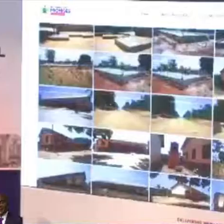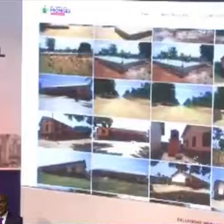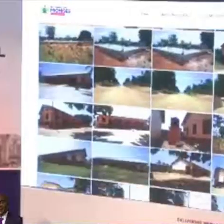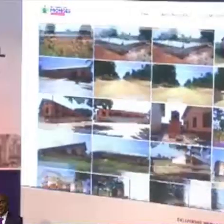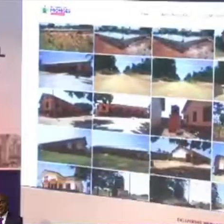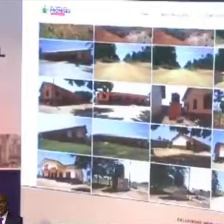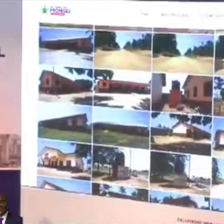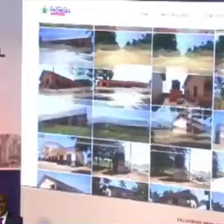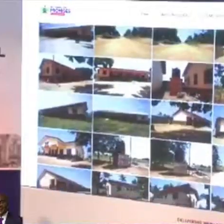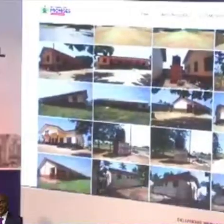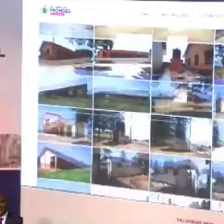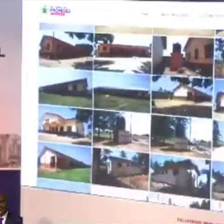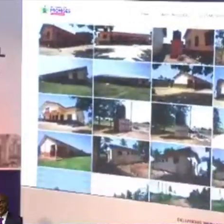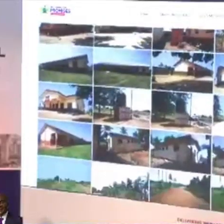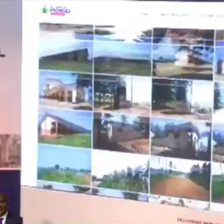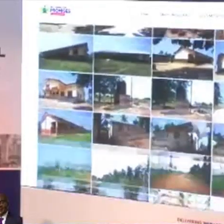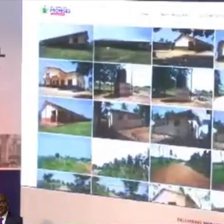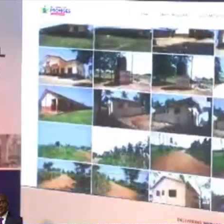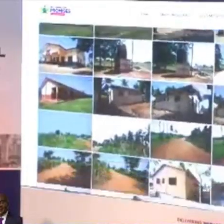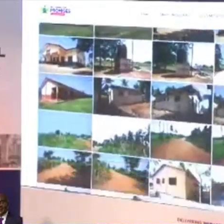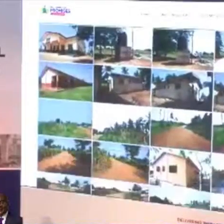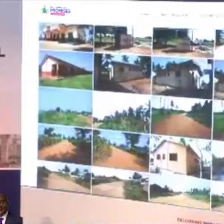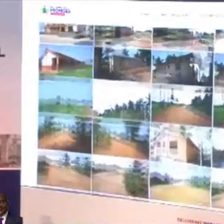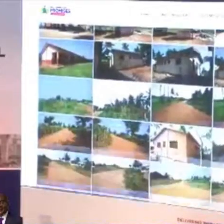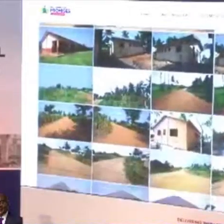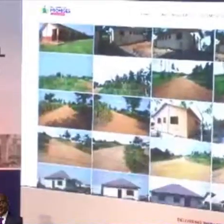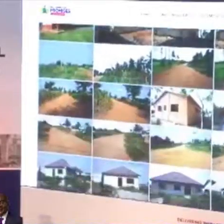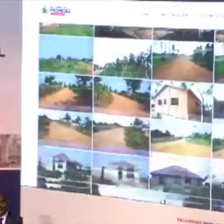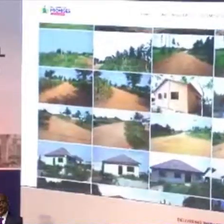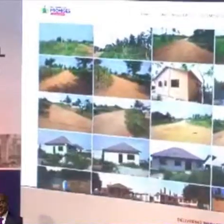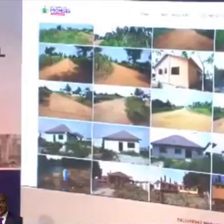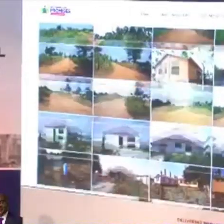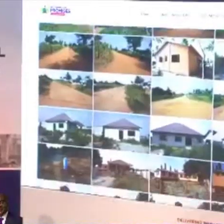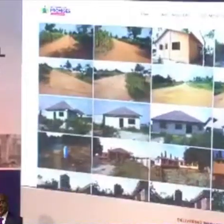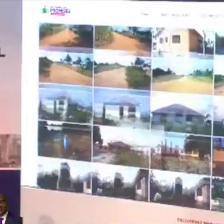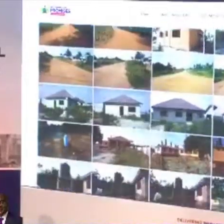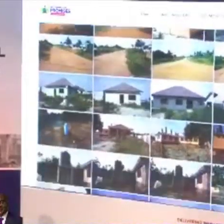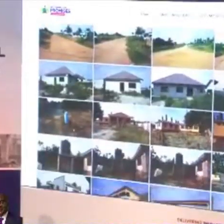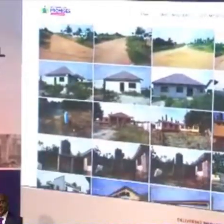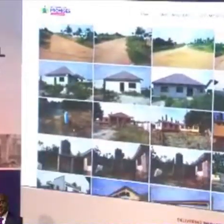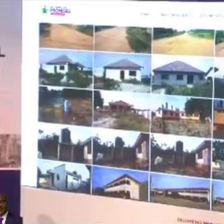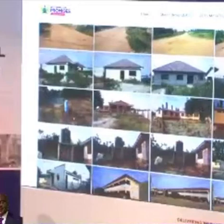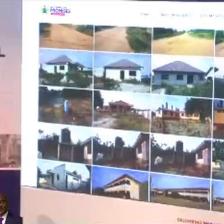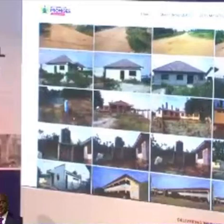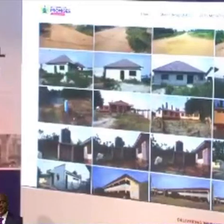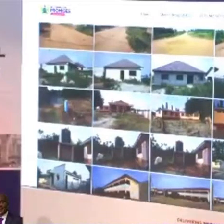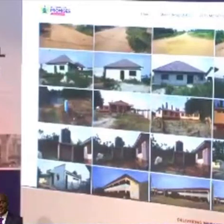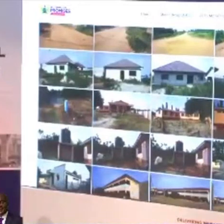and then we can monitor what is happening across. So this is very, very key